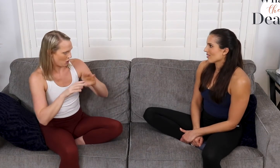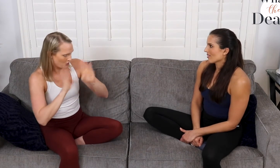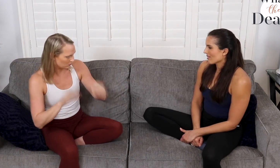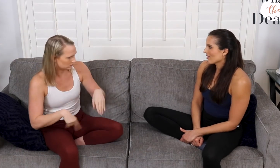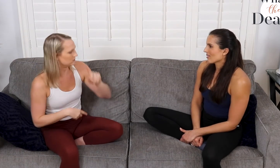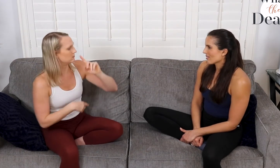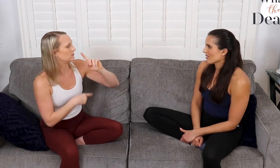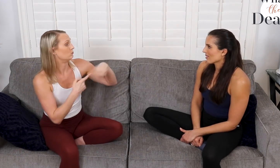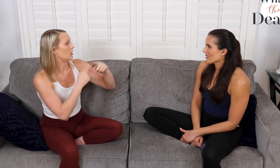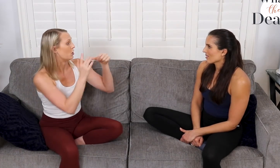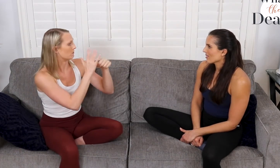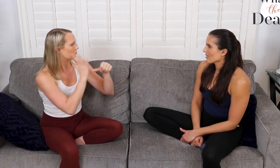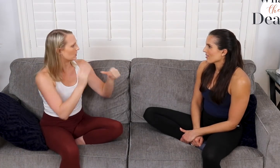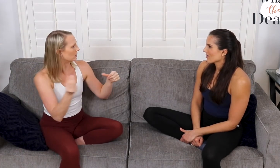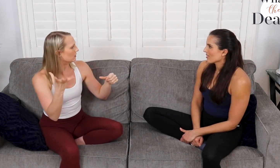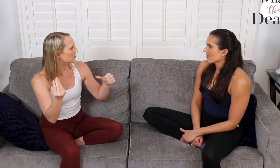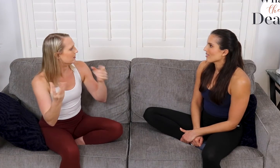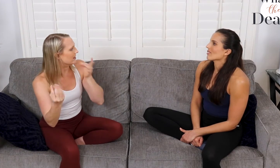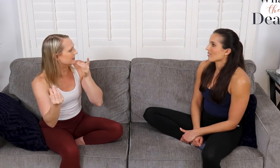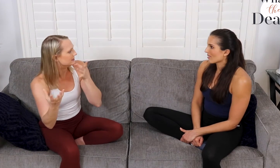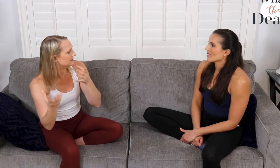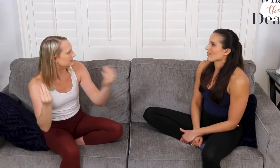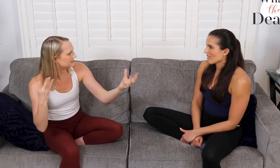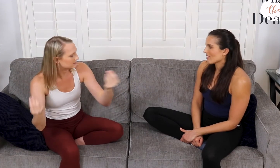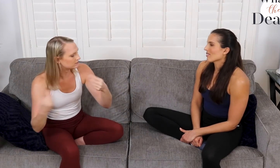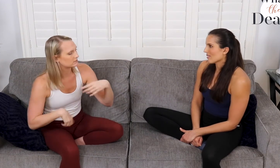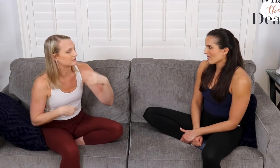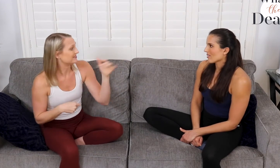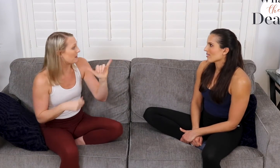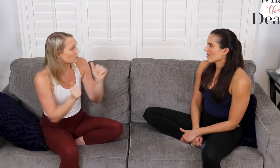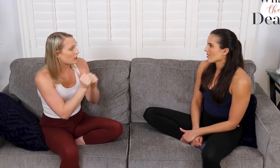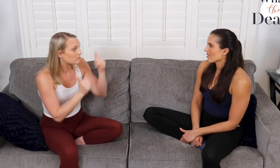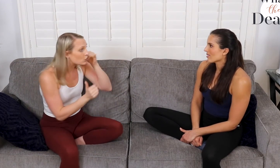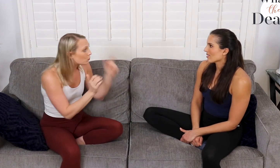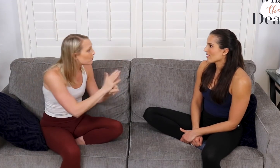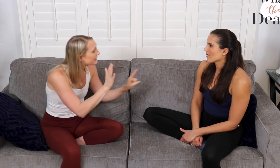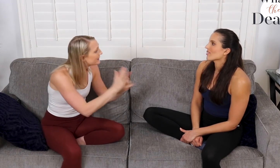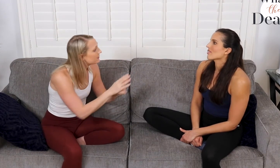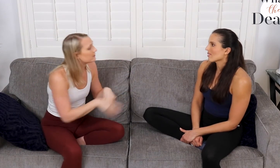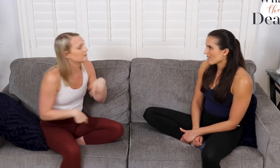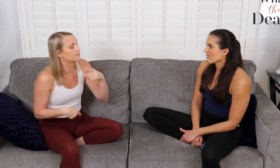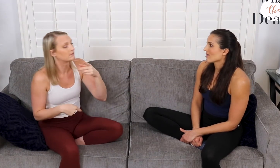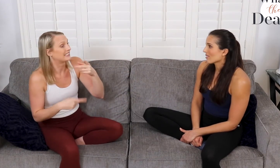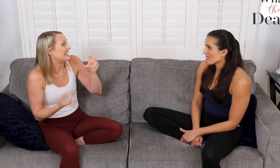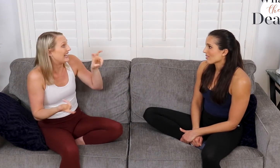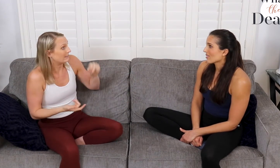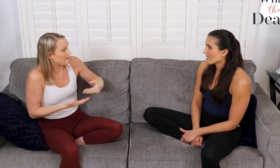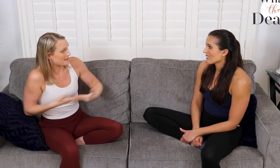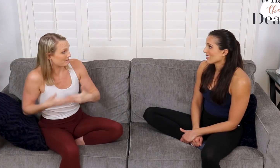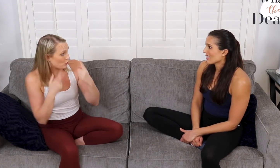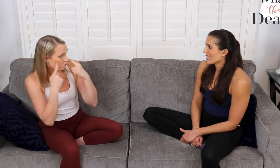is all deaf, hard of hearing interpreters all on one campus. It's such a visual campus, as you can